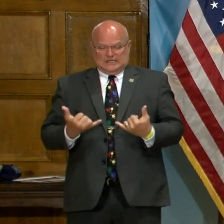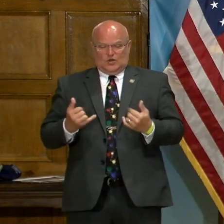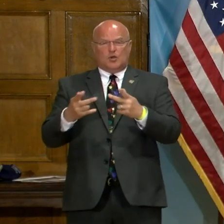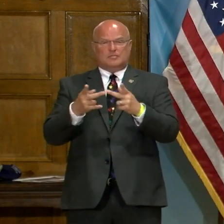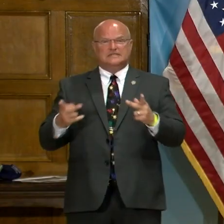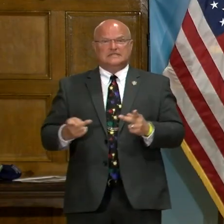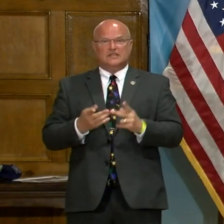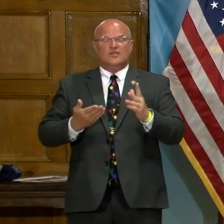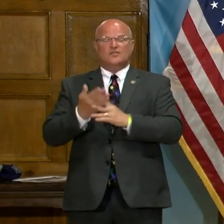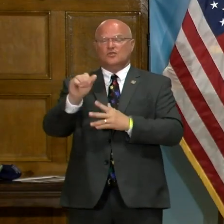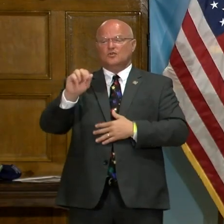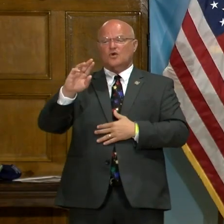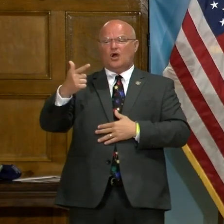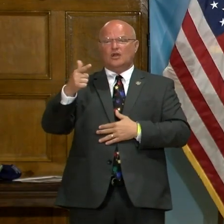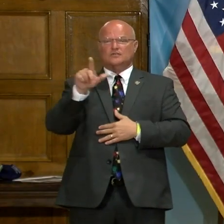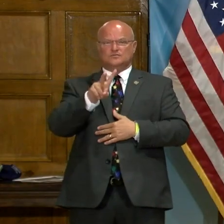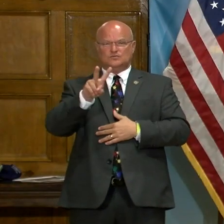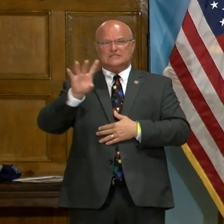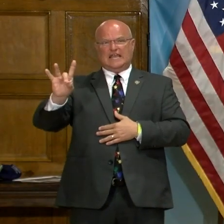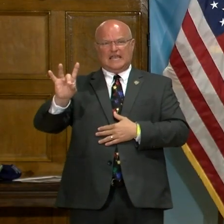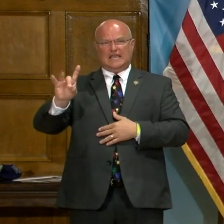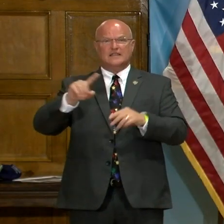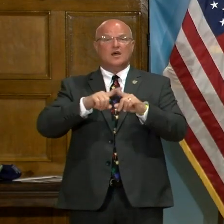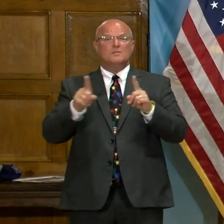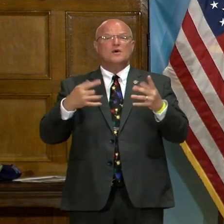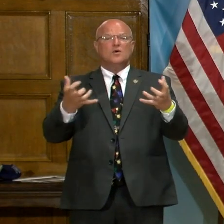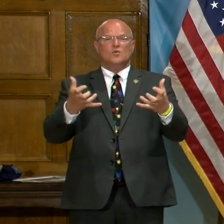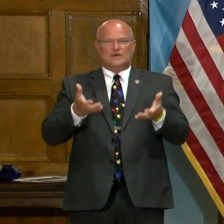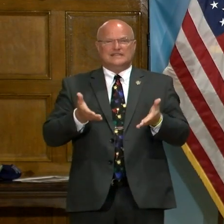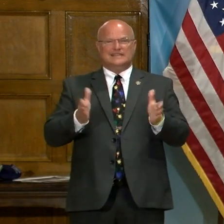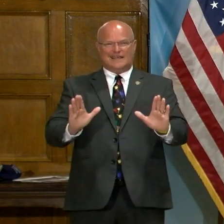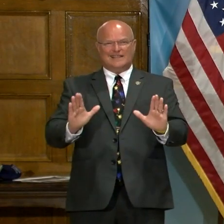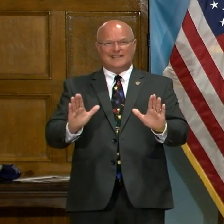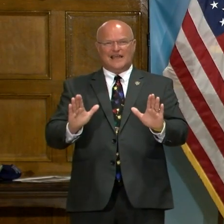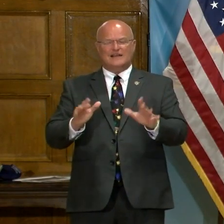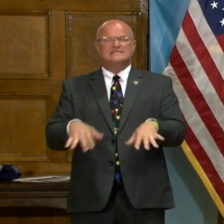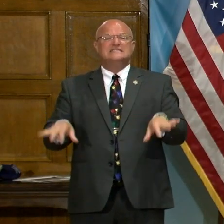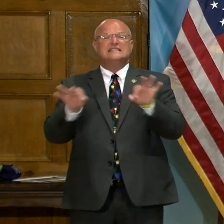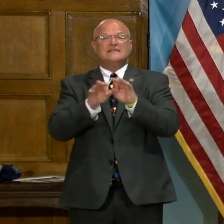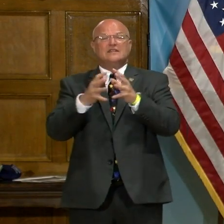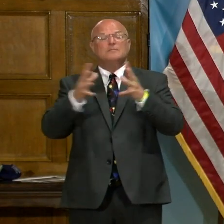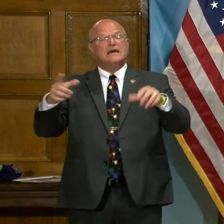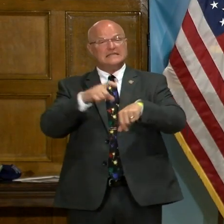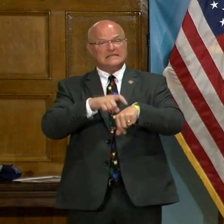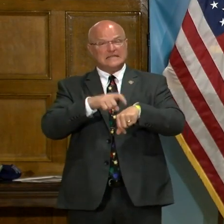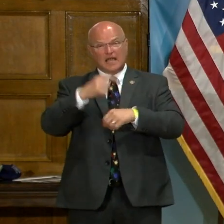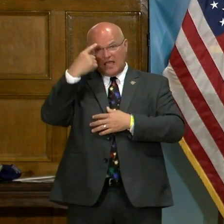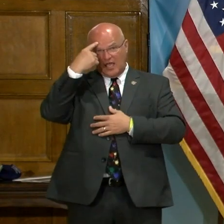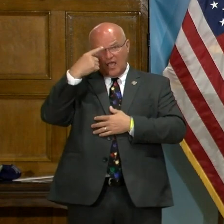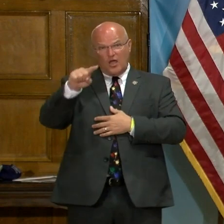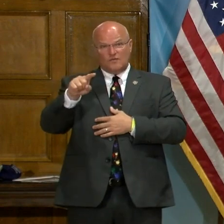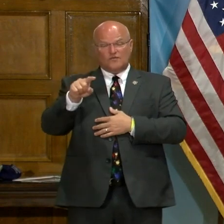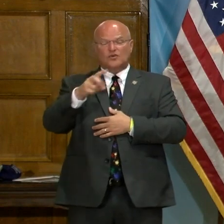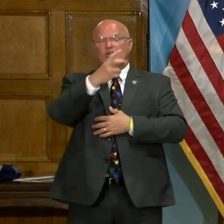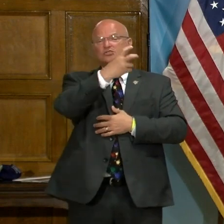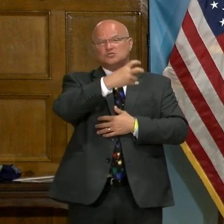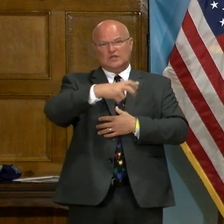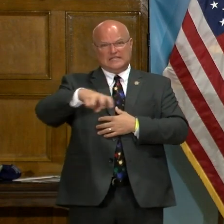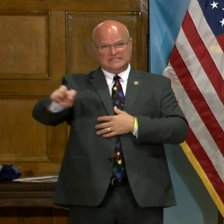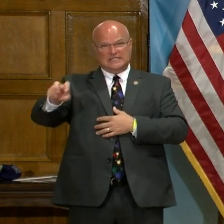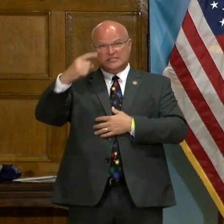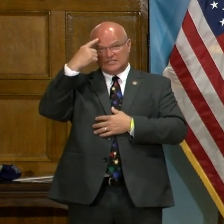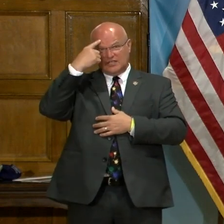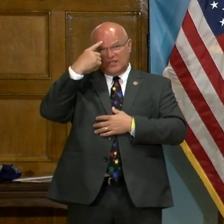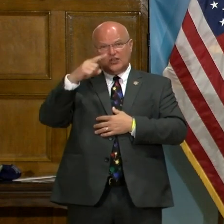current position through August 28th. But we wanted to allow a significant amount of time for a